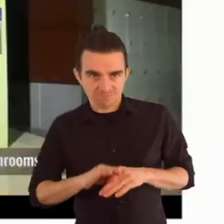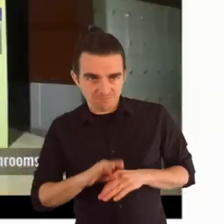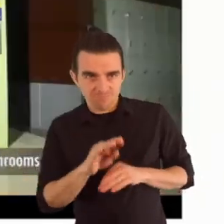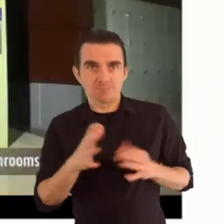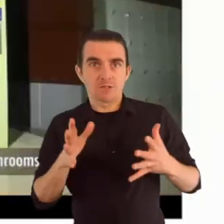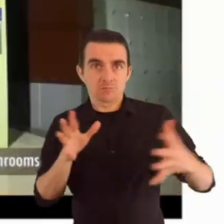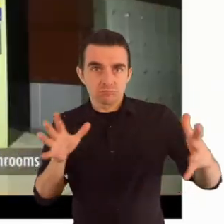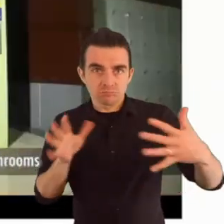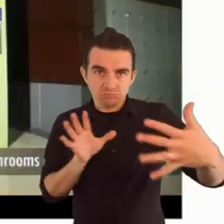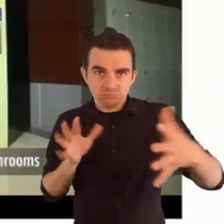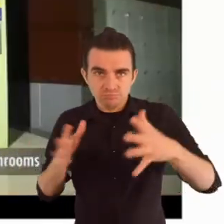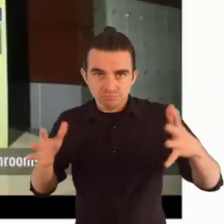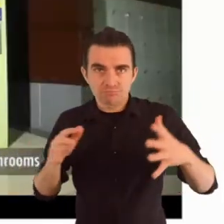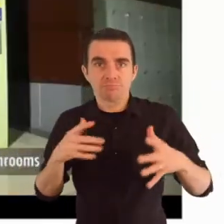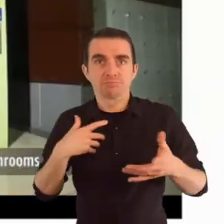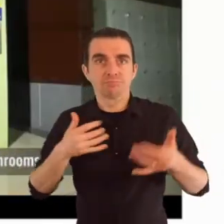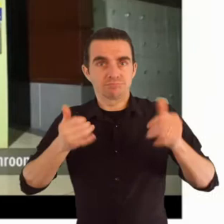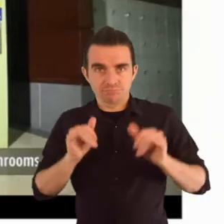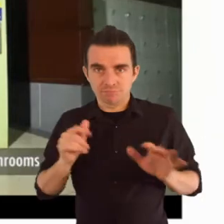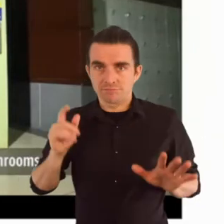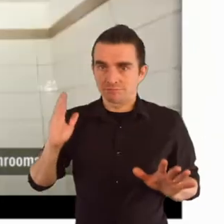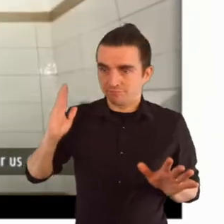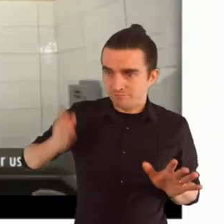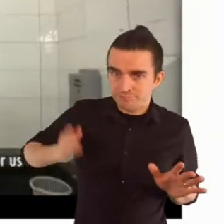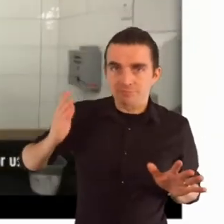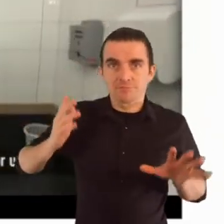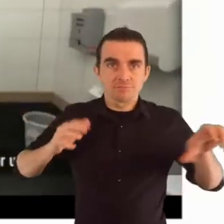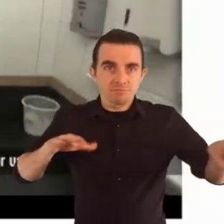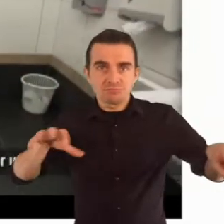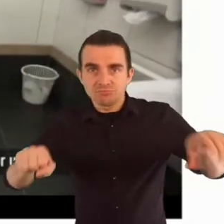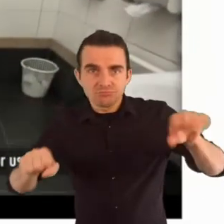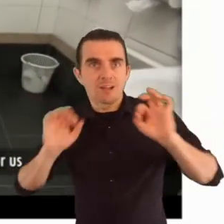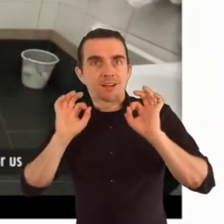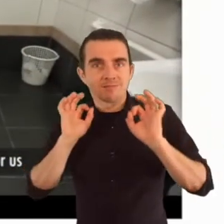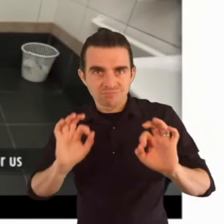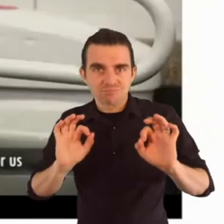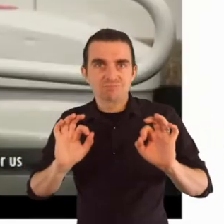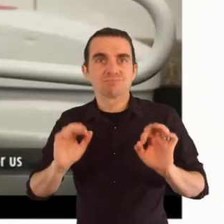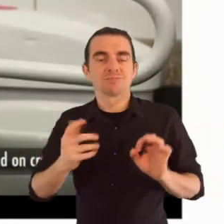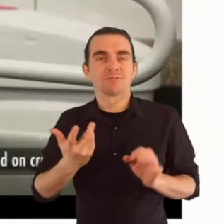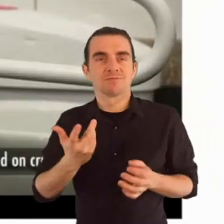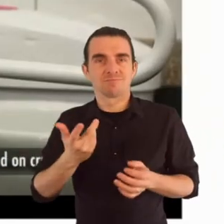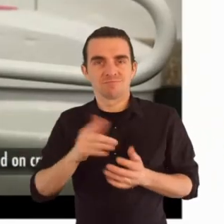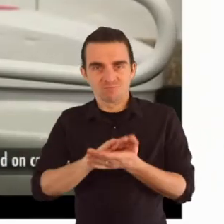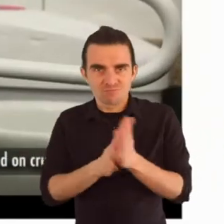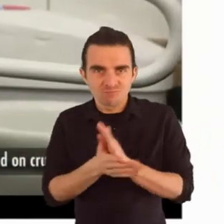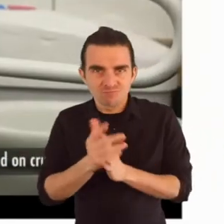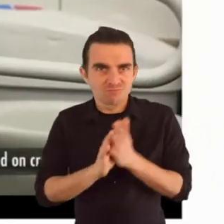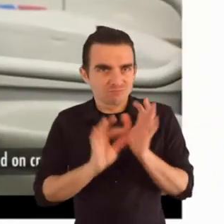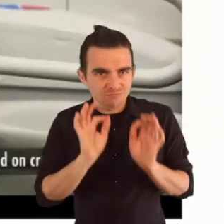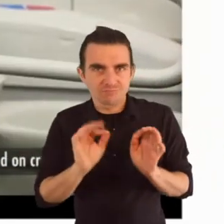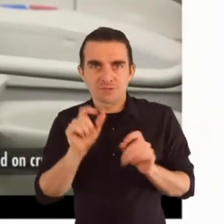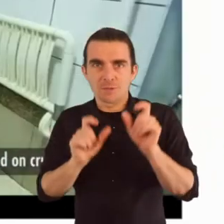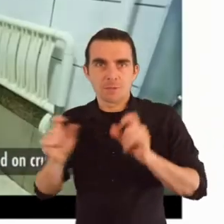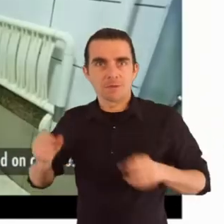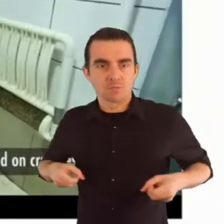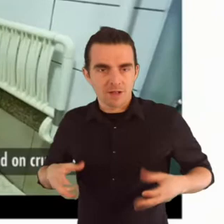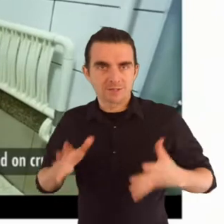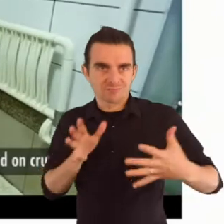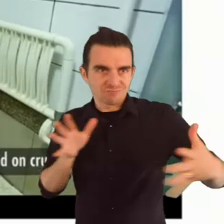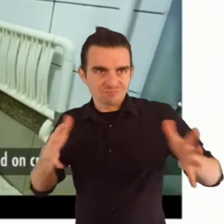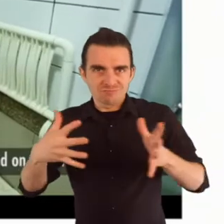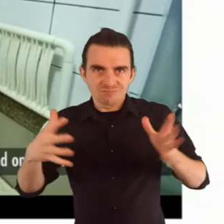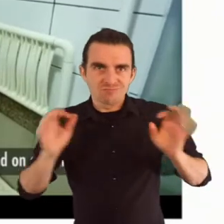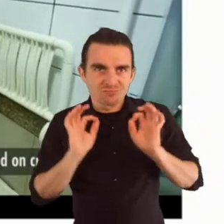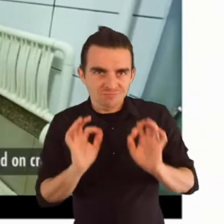have got lamps, even the washrooms. They are so much conducive for us, even for like those people in